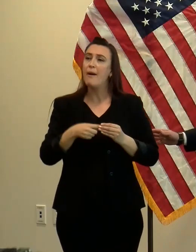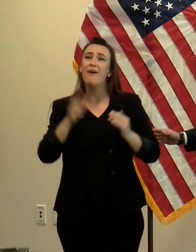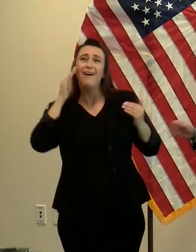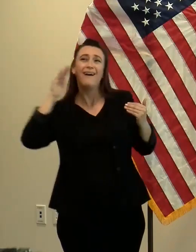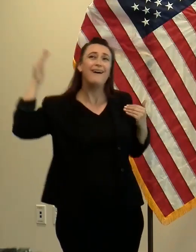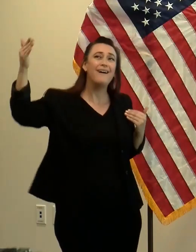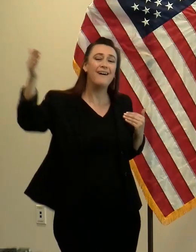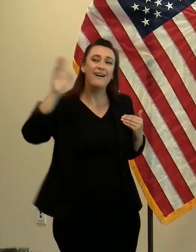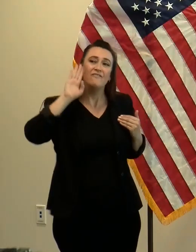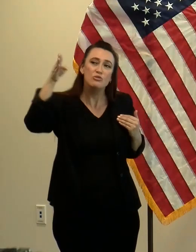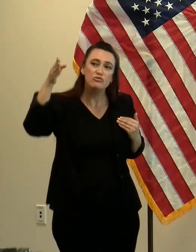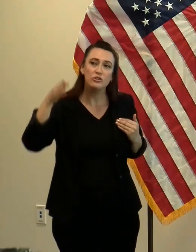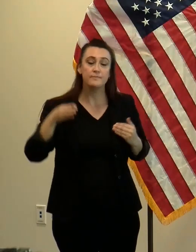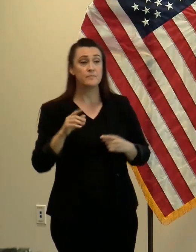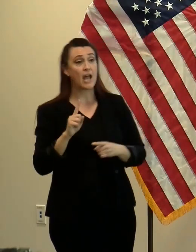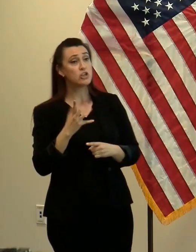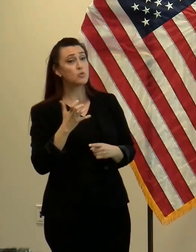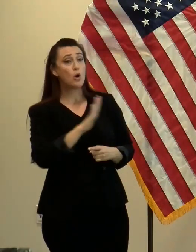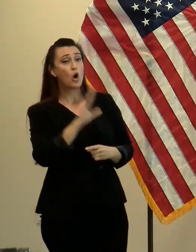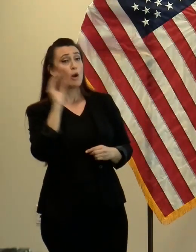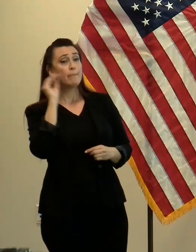future. Yes.